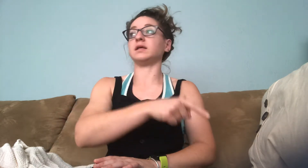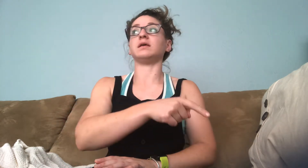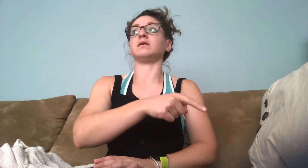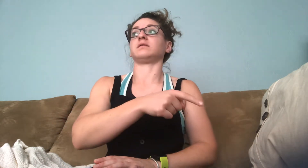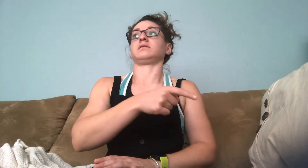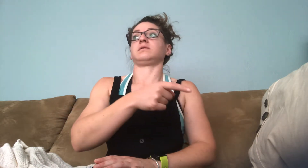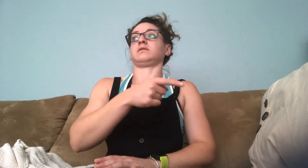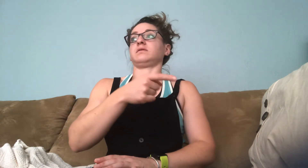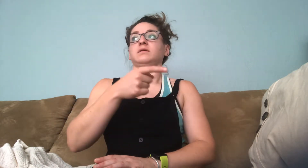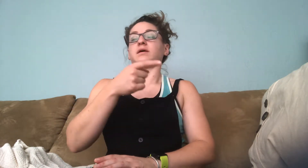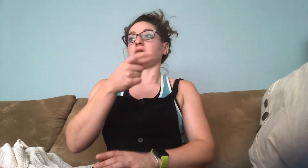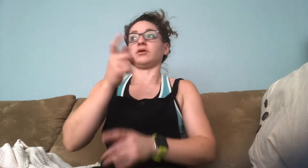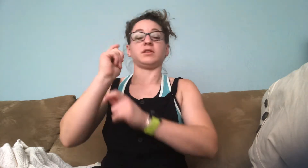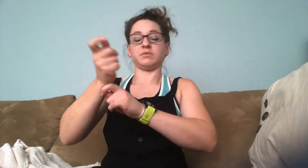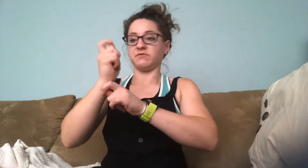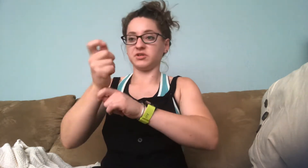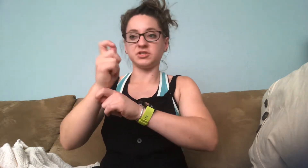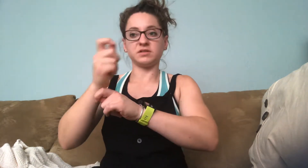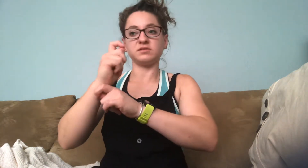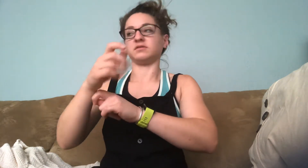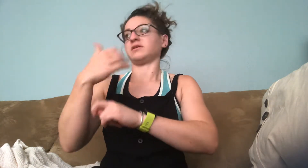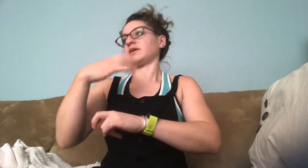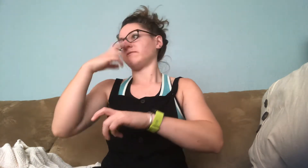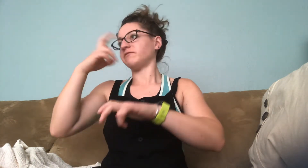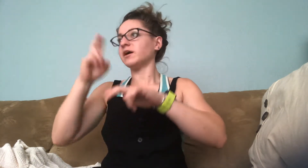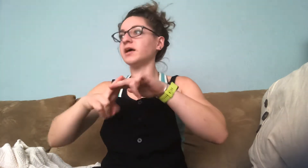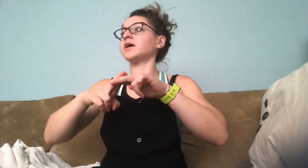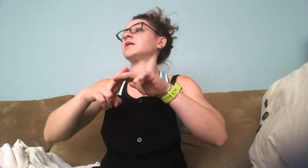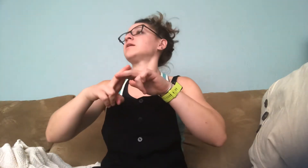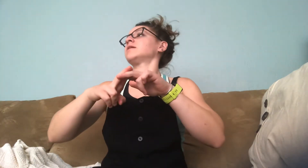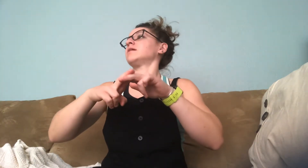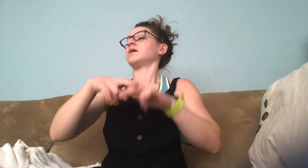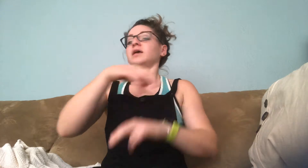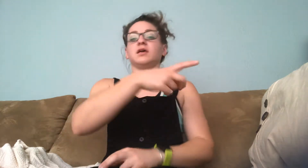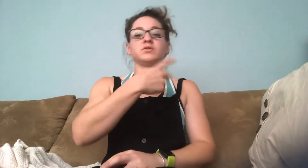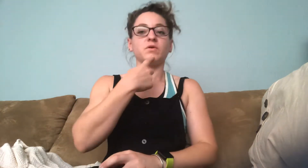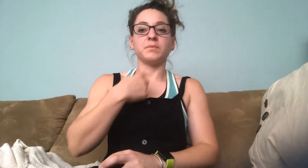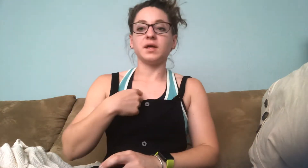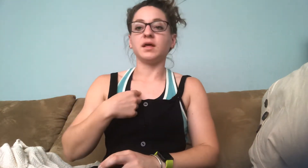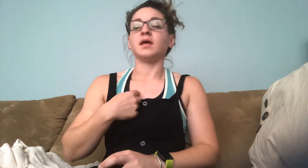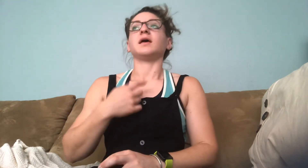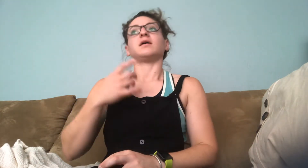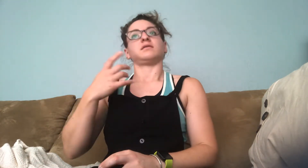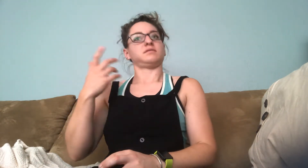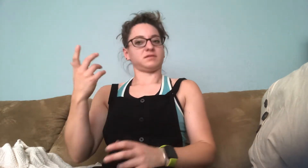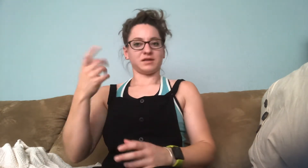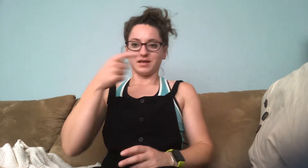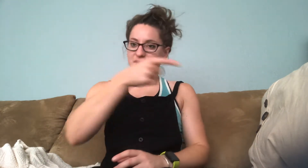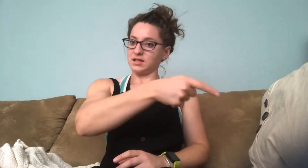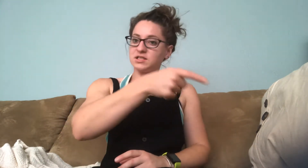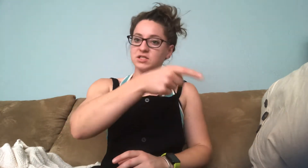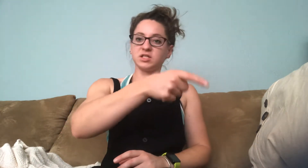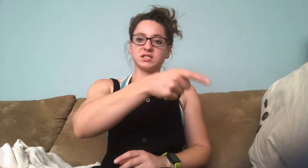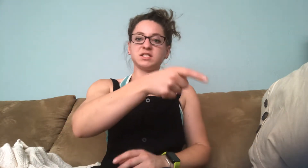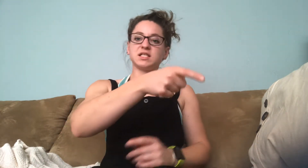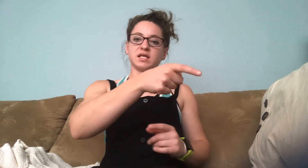and he, I don't know, fishing, fun. He told me, again, this is